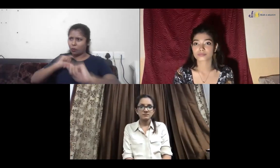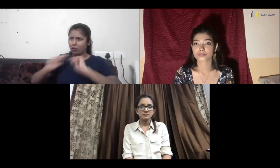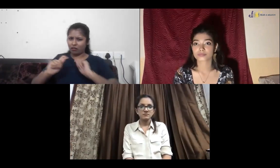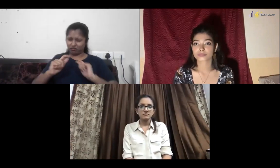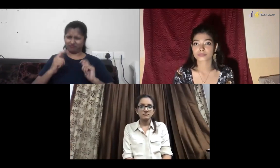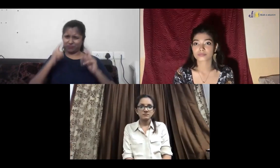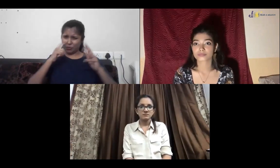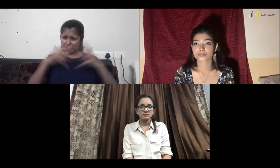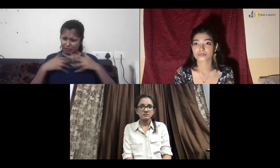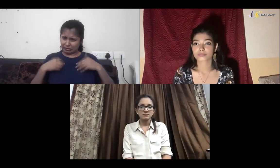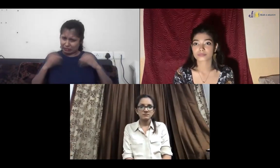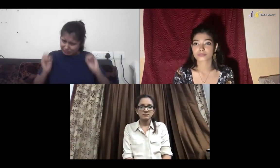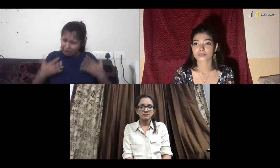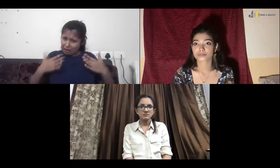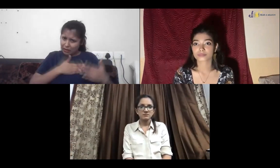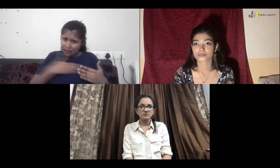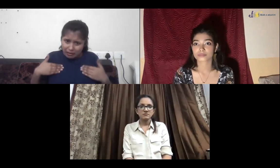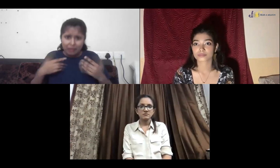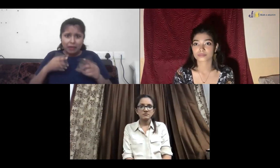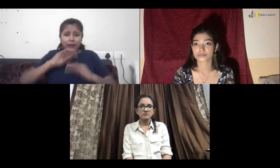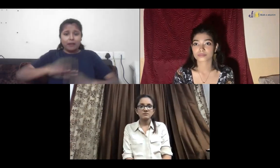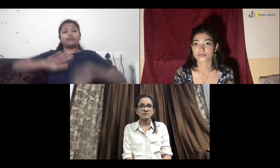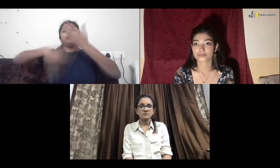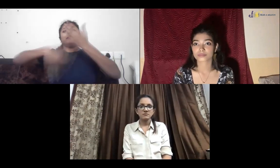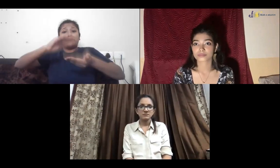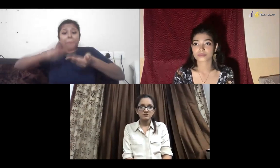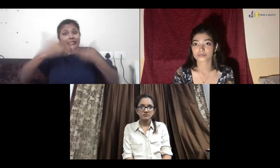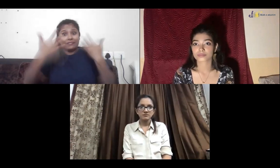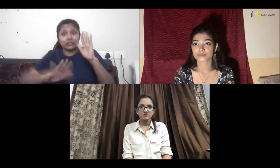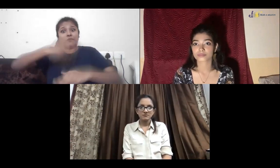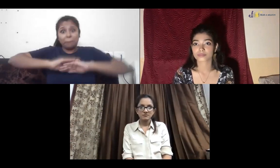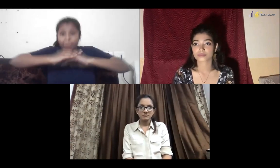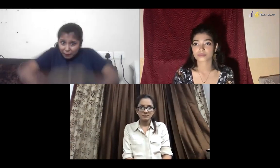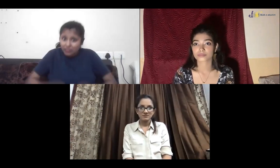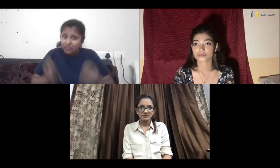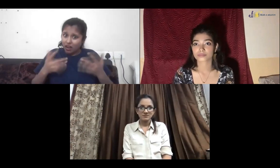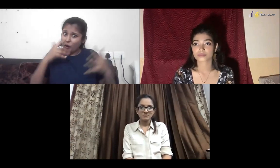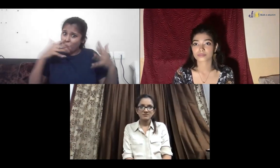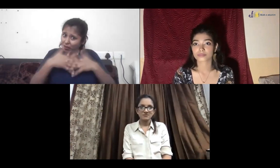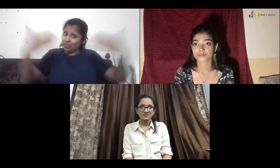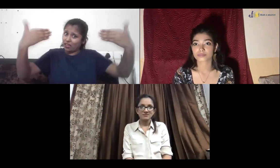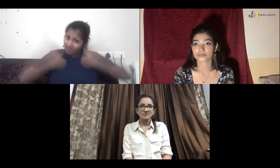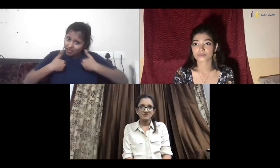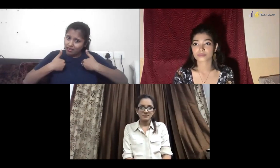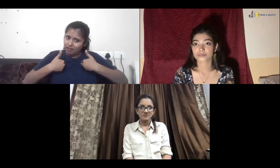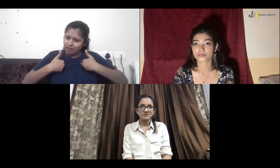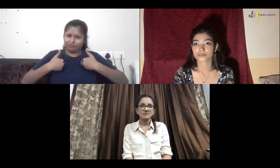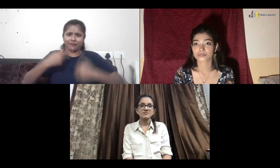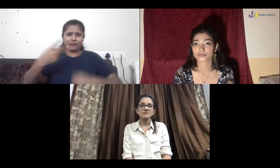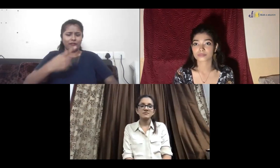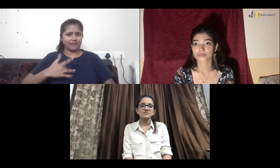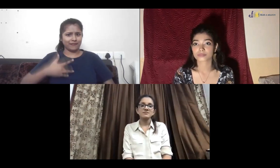then again, you have to come back on time. So being a woman, they were coordinating because of controlling me, and also women